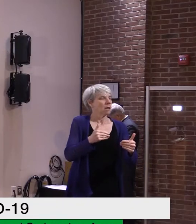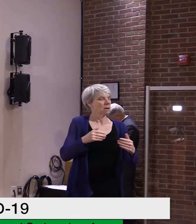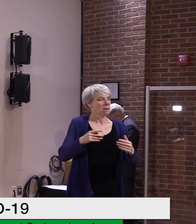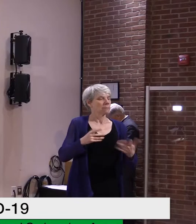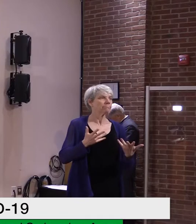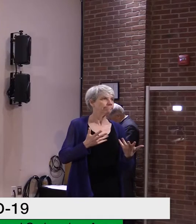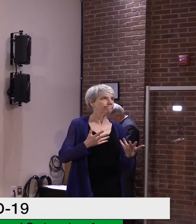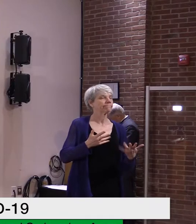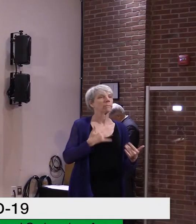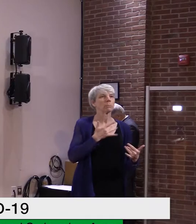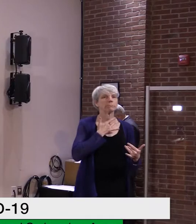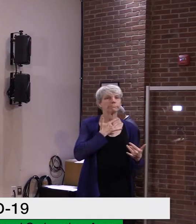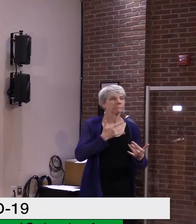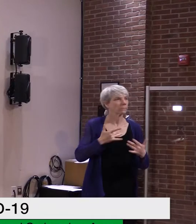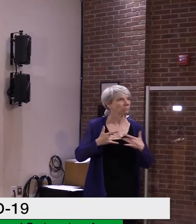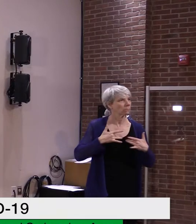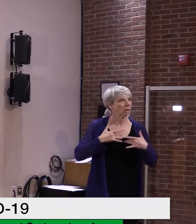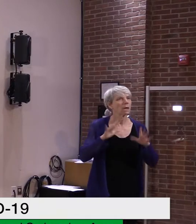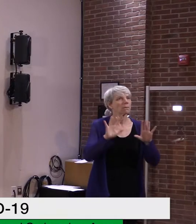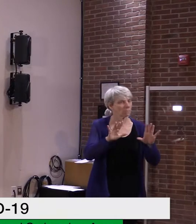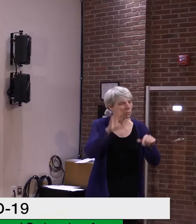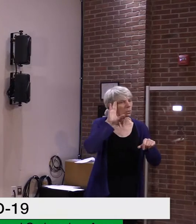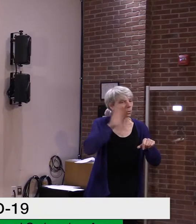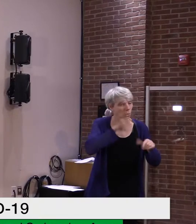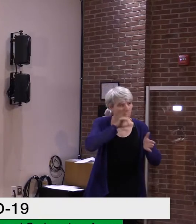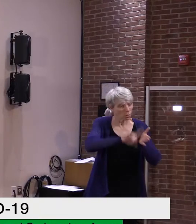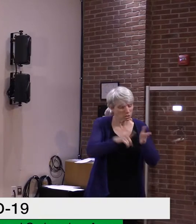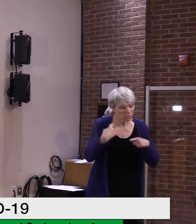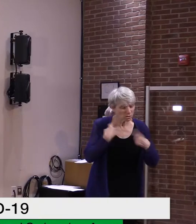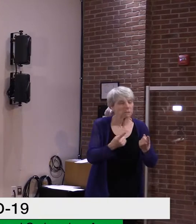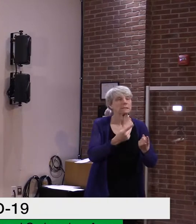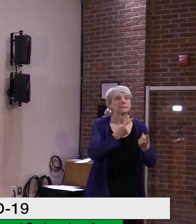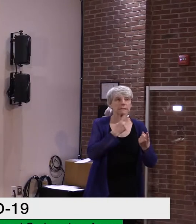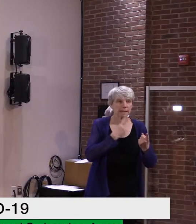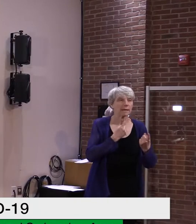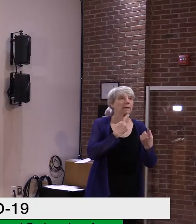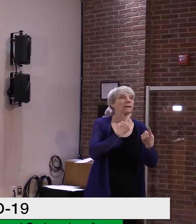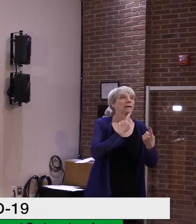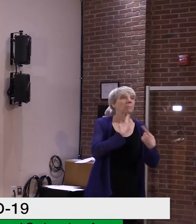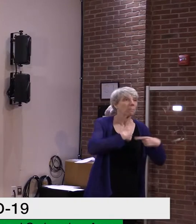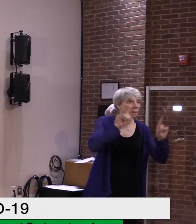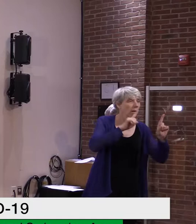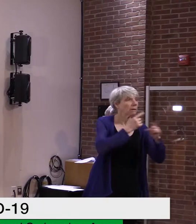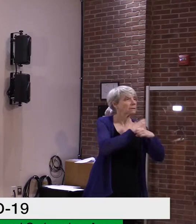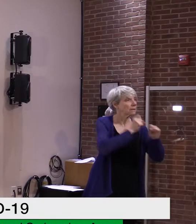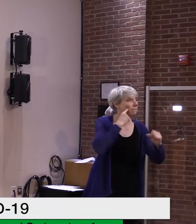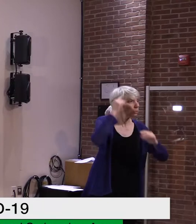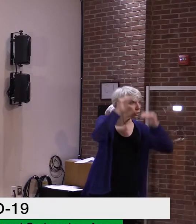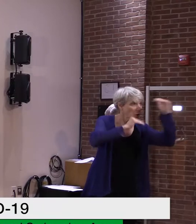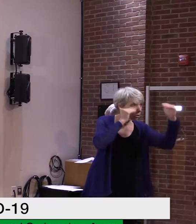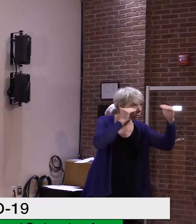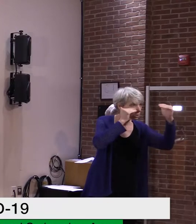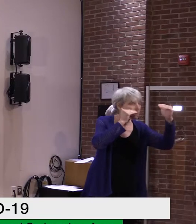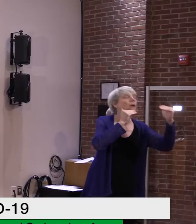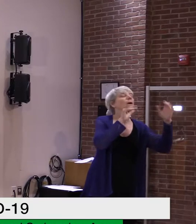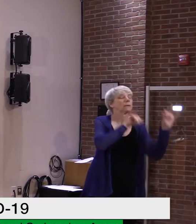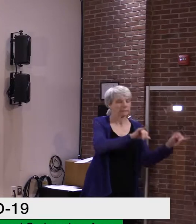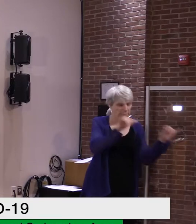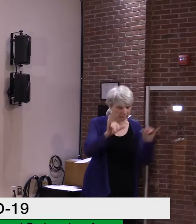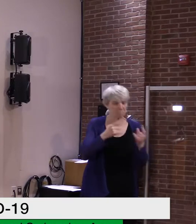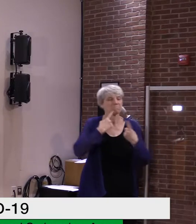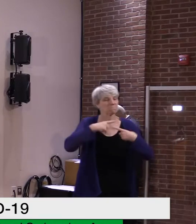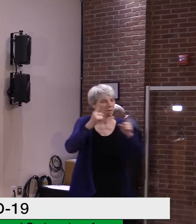Vermonters, clinical studies show the vaccines are also safe and effective for 12 to 17-year-olds.